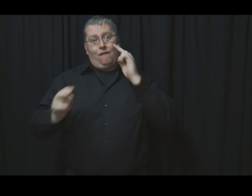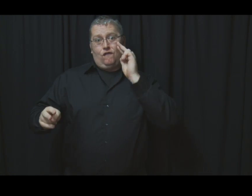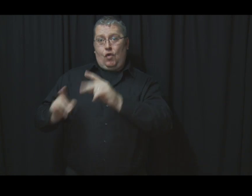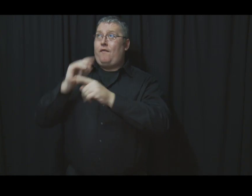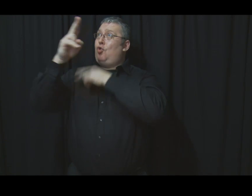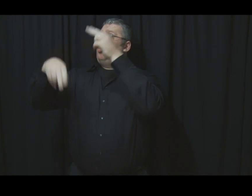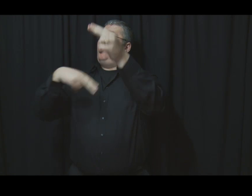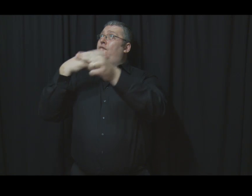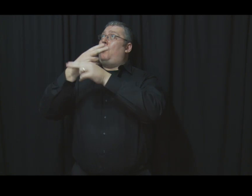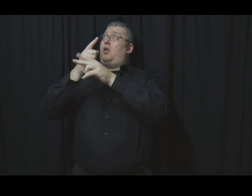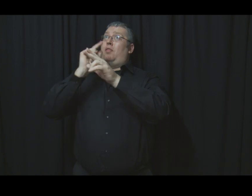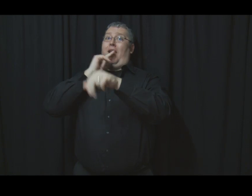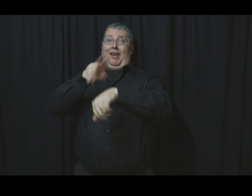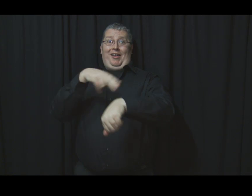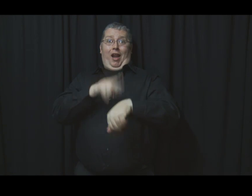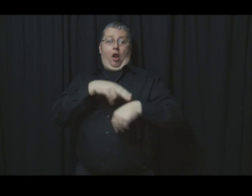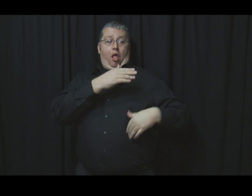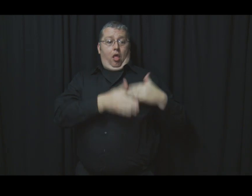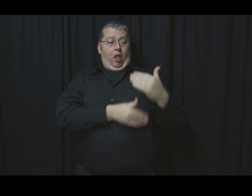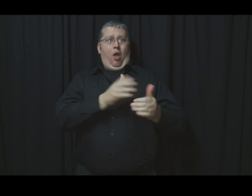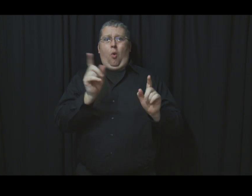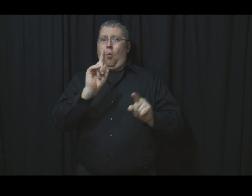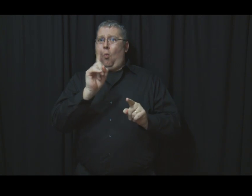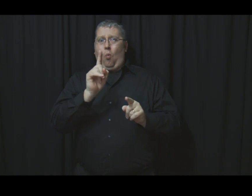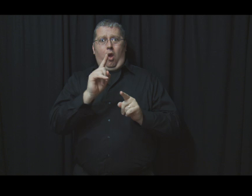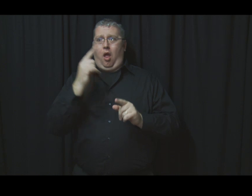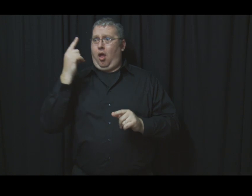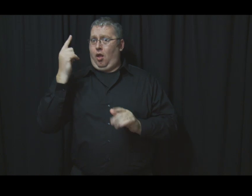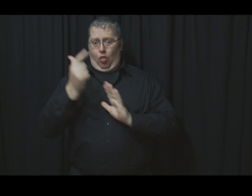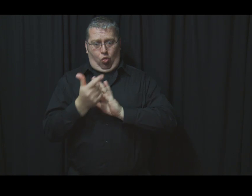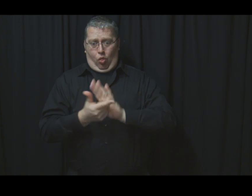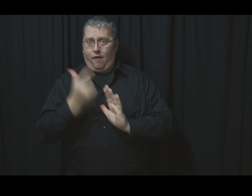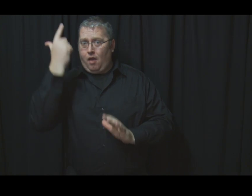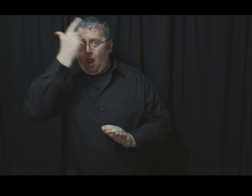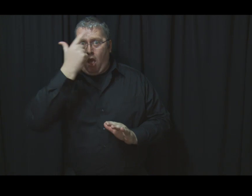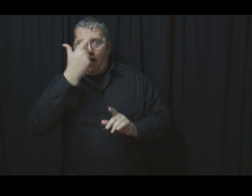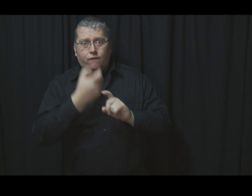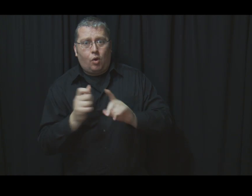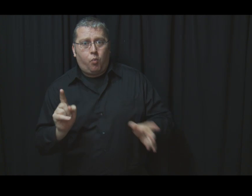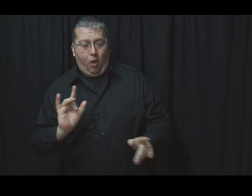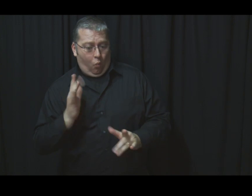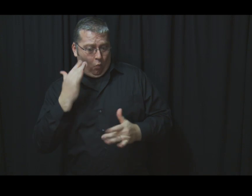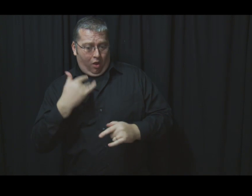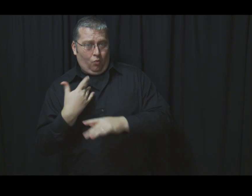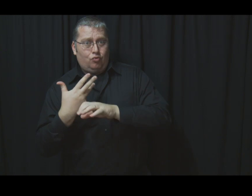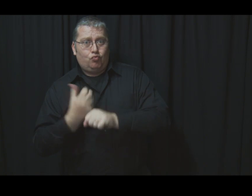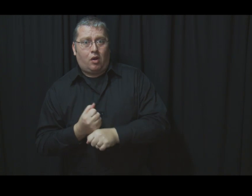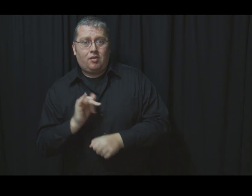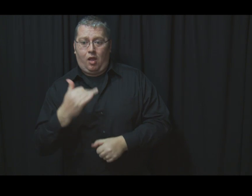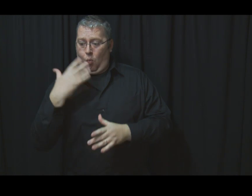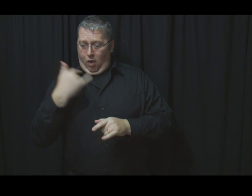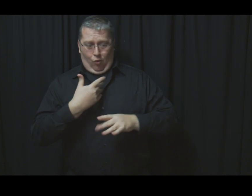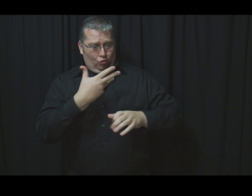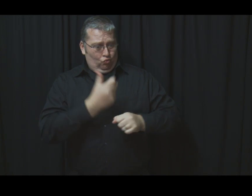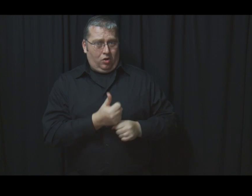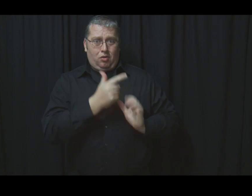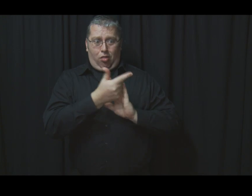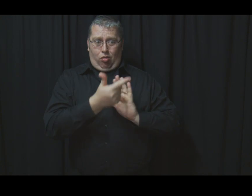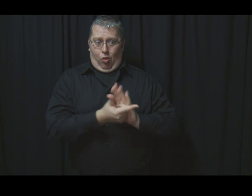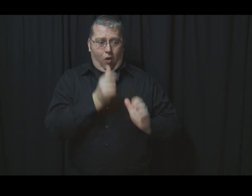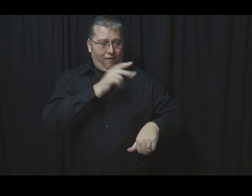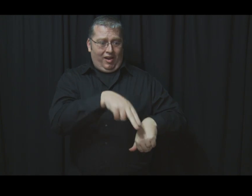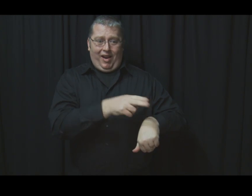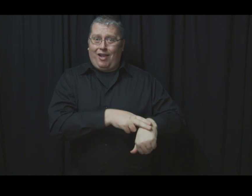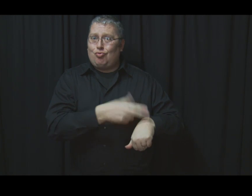result of natural processes, explain where the laws of logic came from. Why should we trust the laws of nature? Are they going to